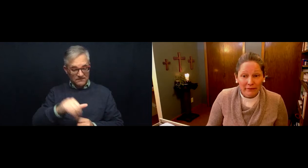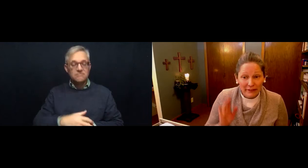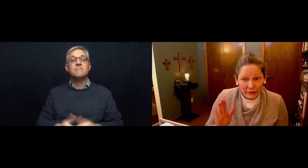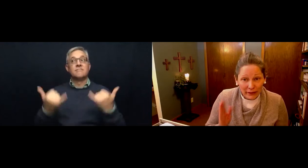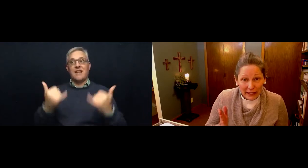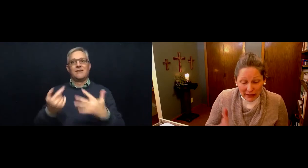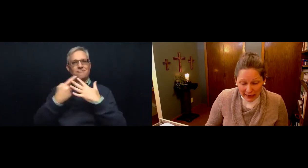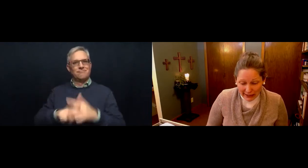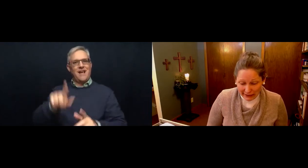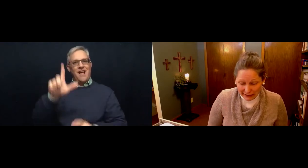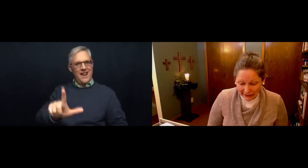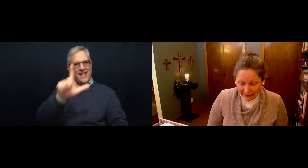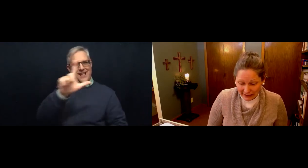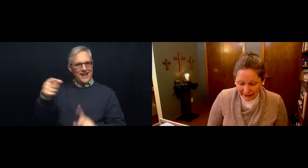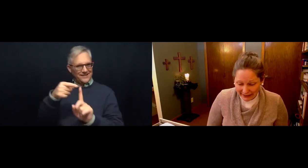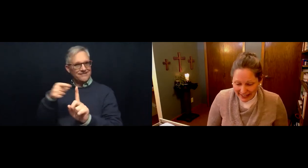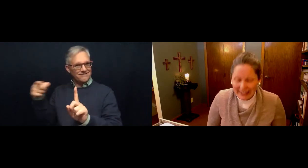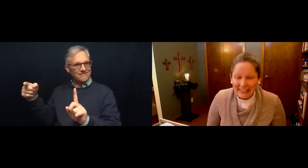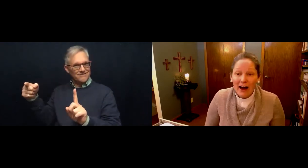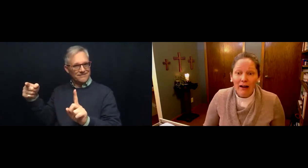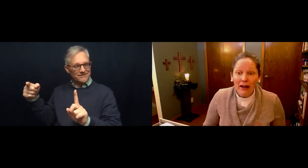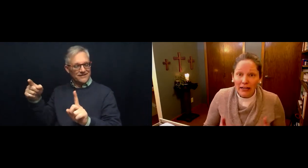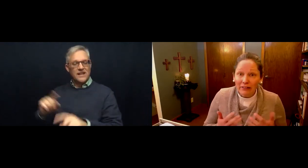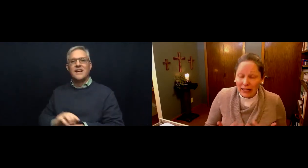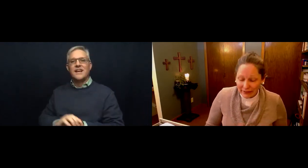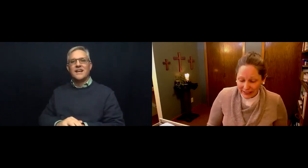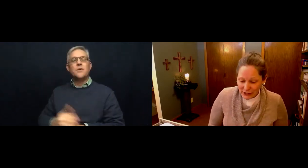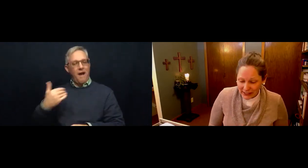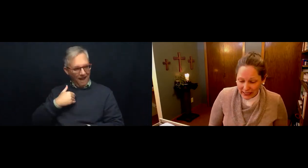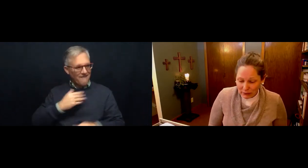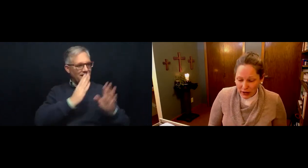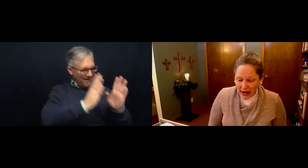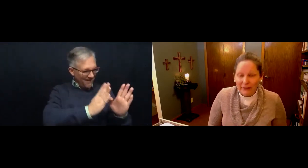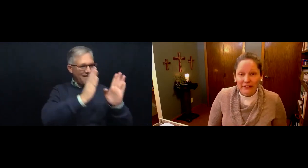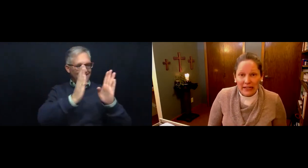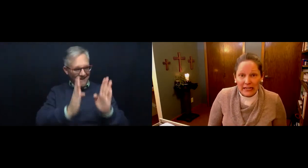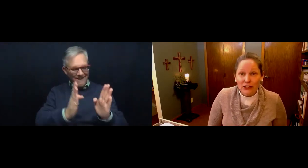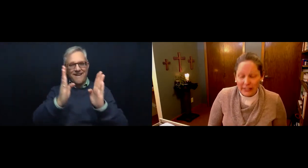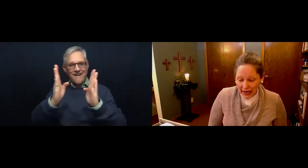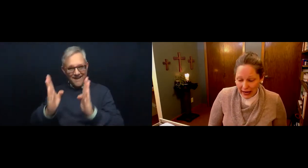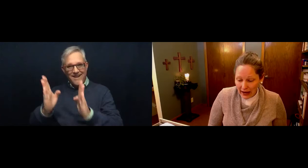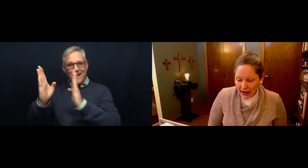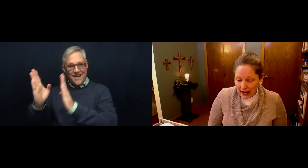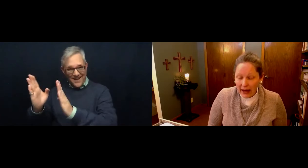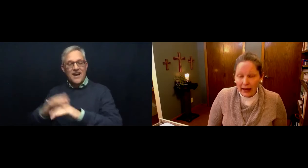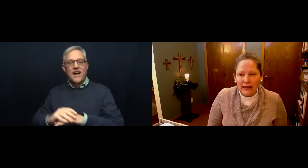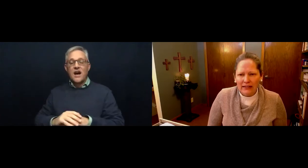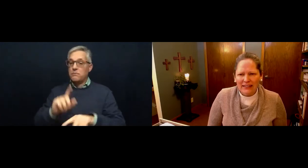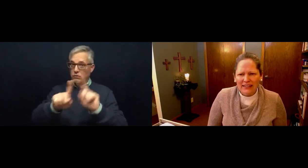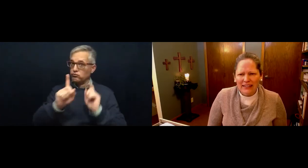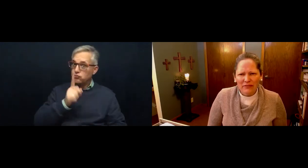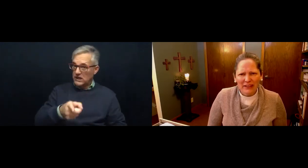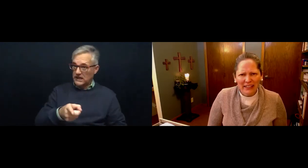But if you're like me, it takes kind of a lot of attention to keep track of each day.